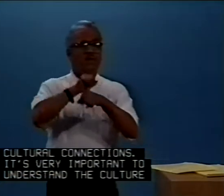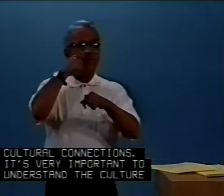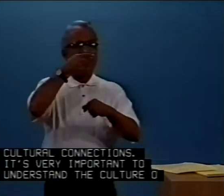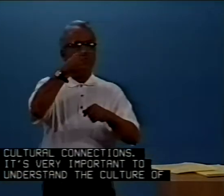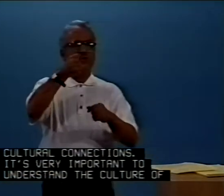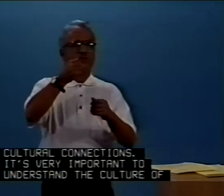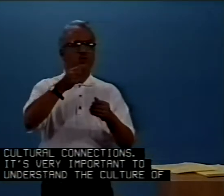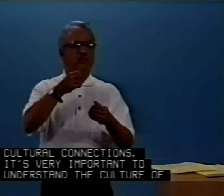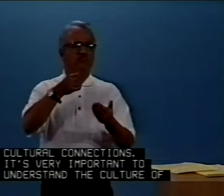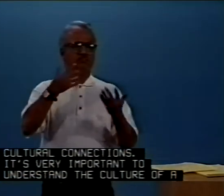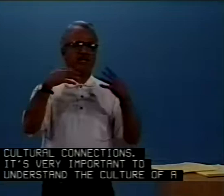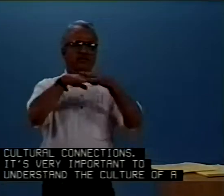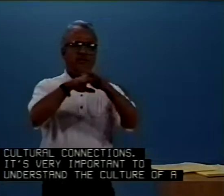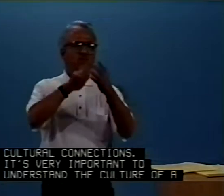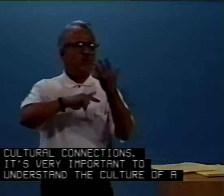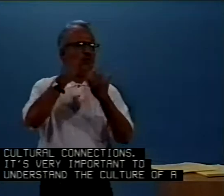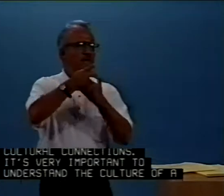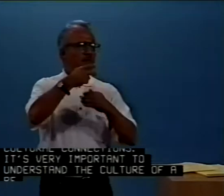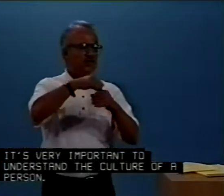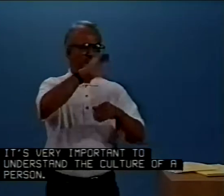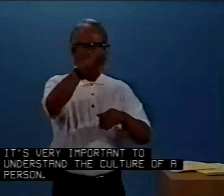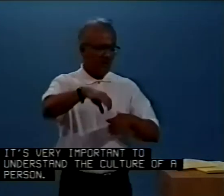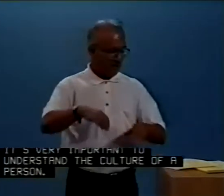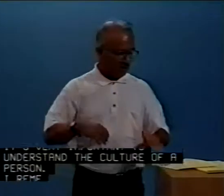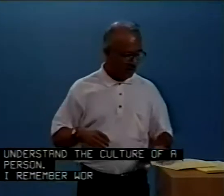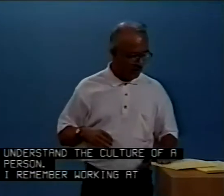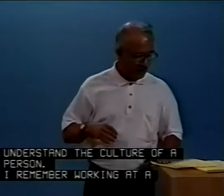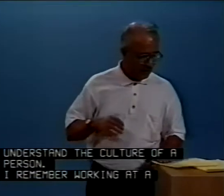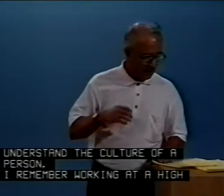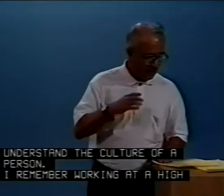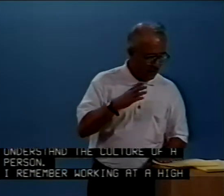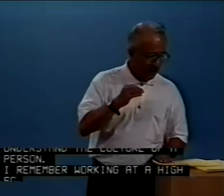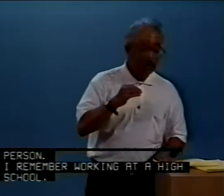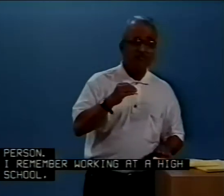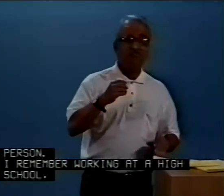I remember working at a high school mainstream program in Chicago.